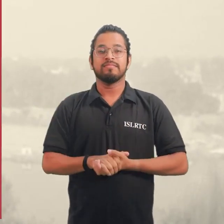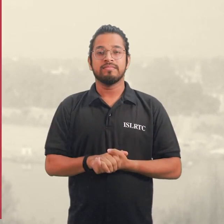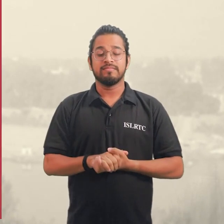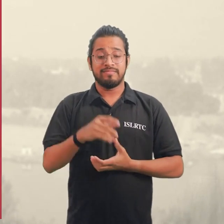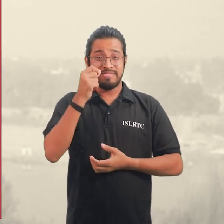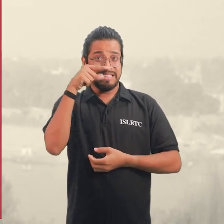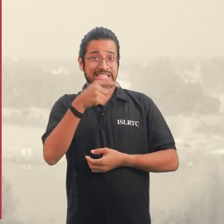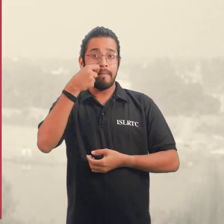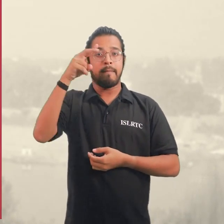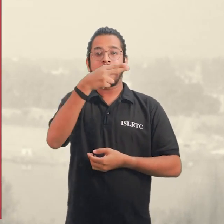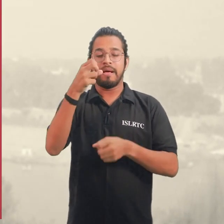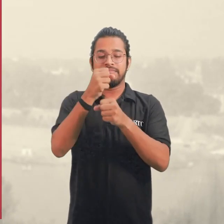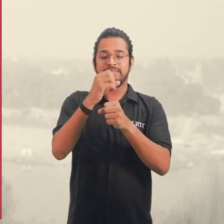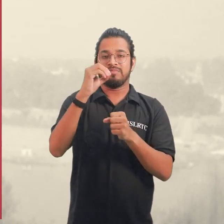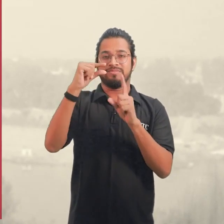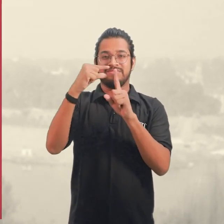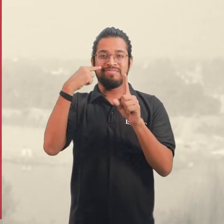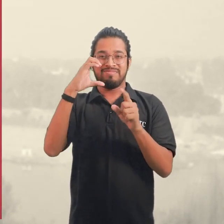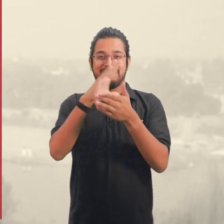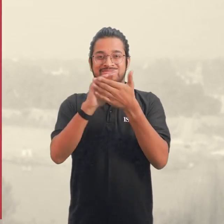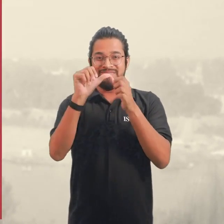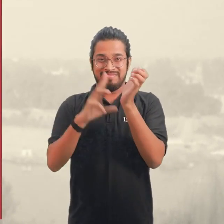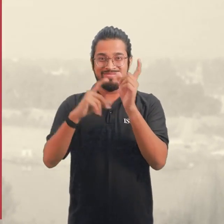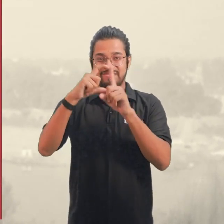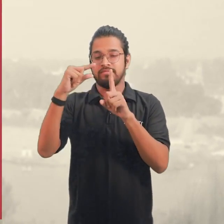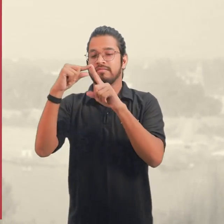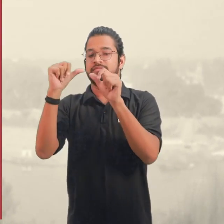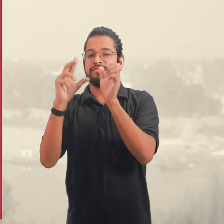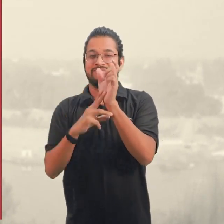Chand Pandey and Mohini Pandey.